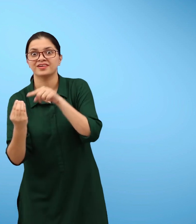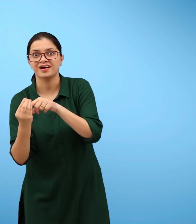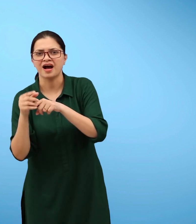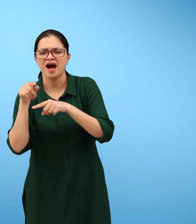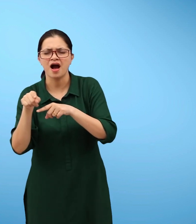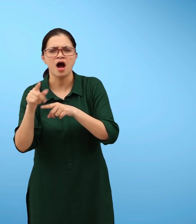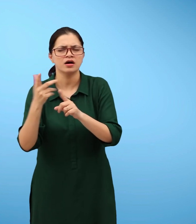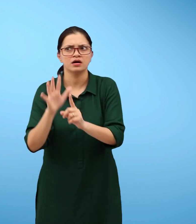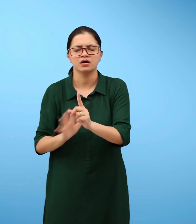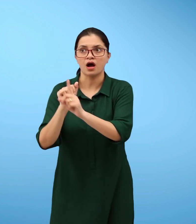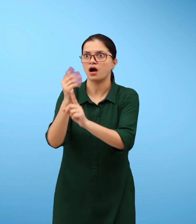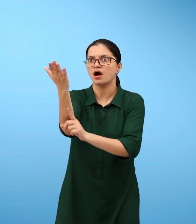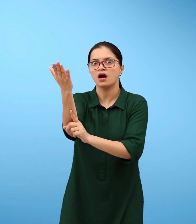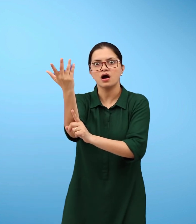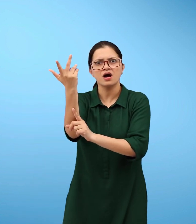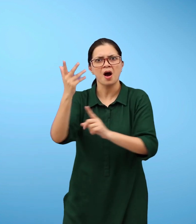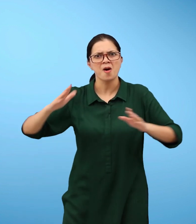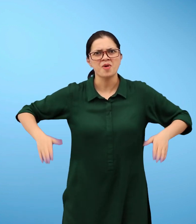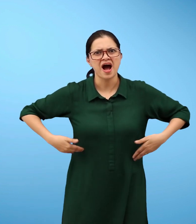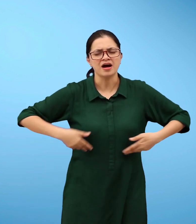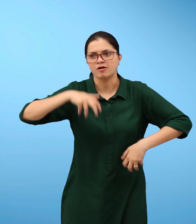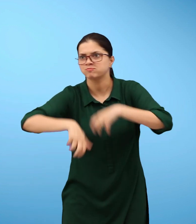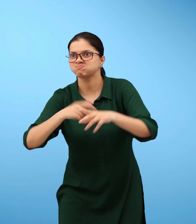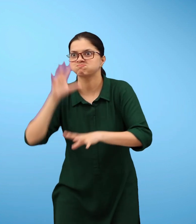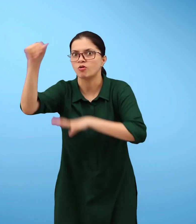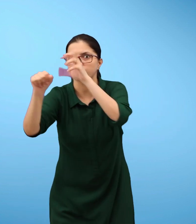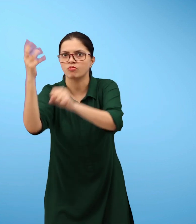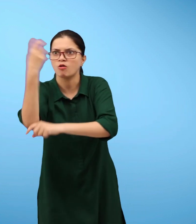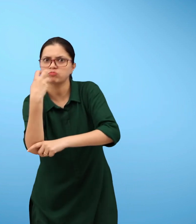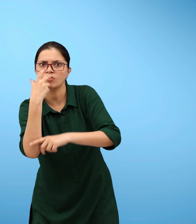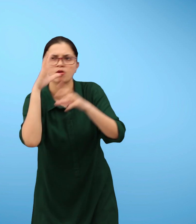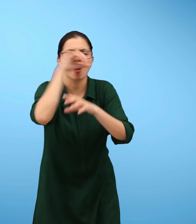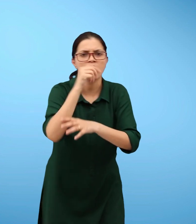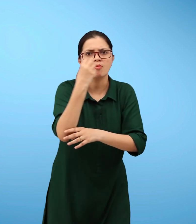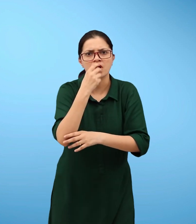At night, the king discovered that the monkeys were also feasting on the fruit